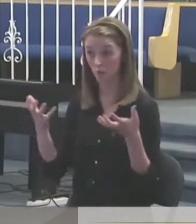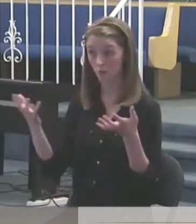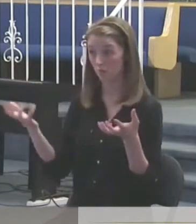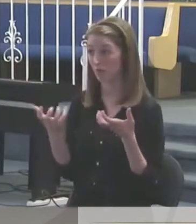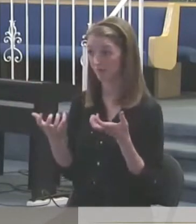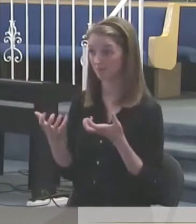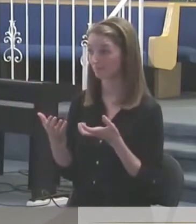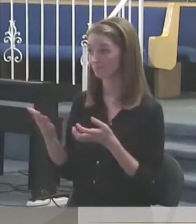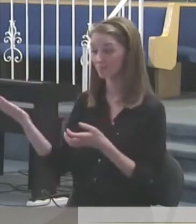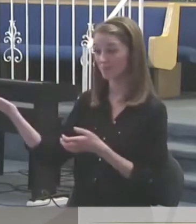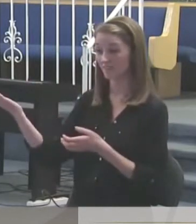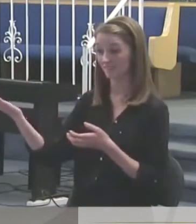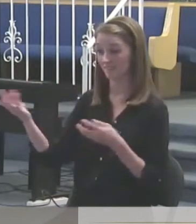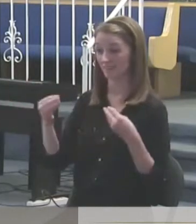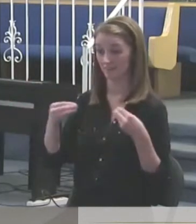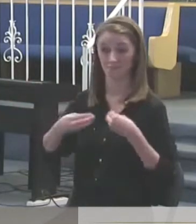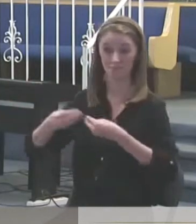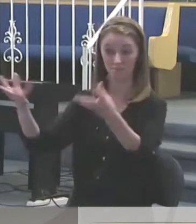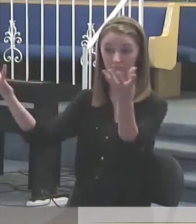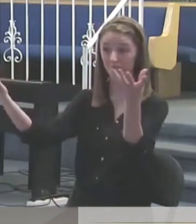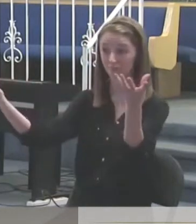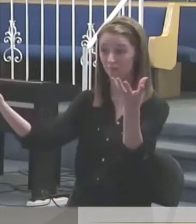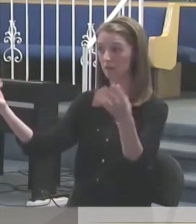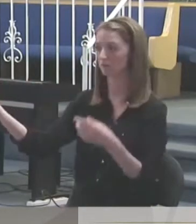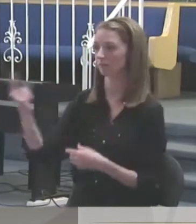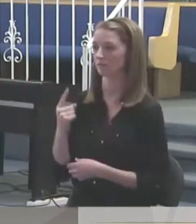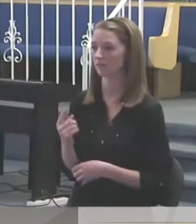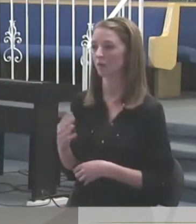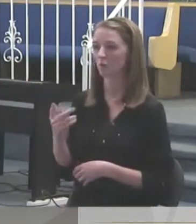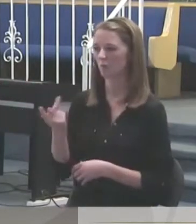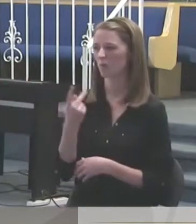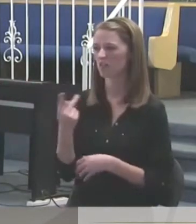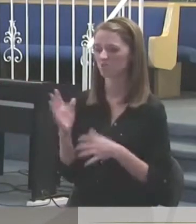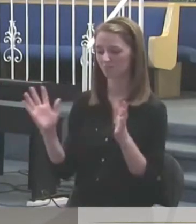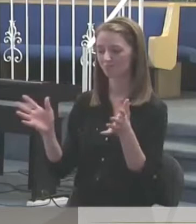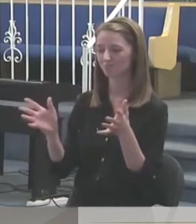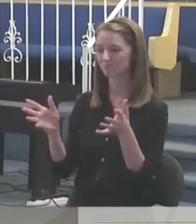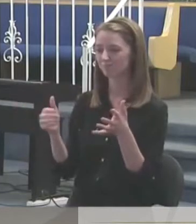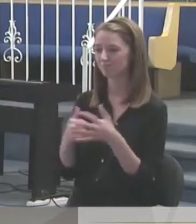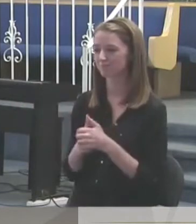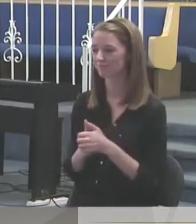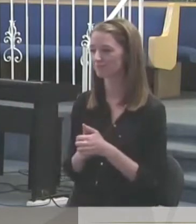come see me right after church. We need to talk.